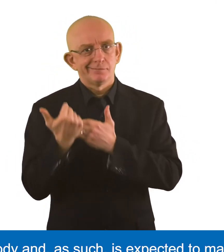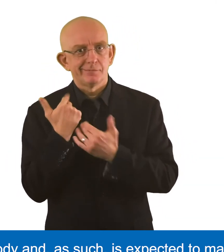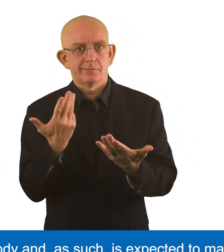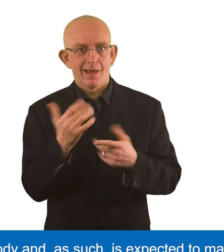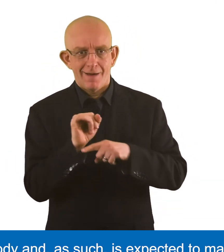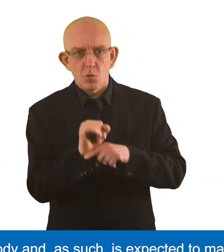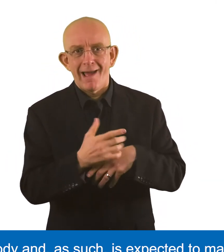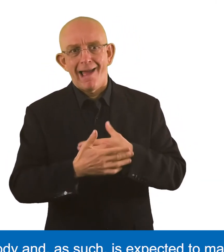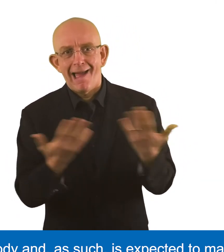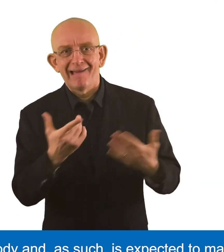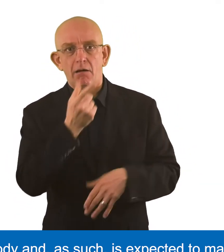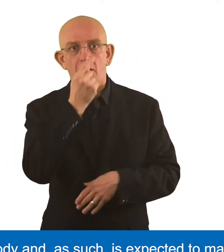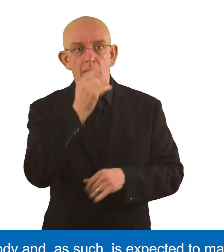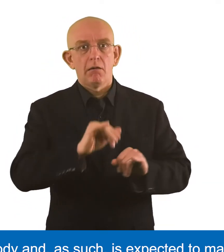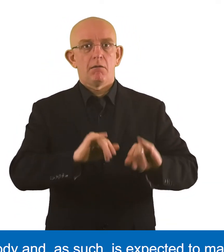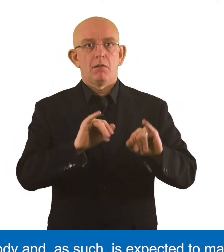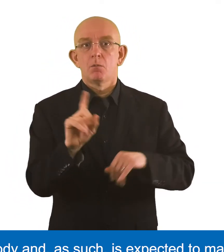of board members being influenced